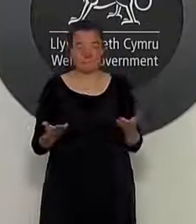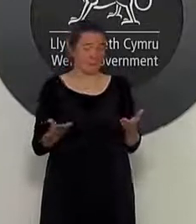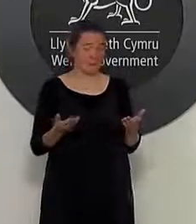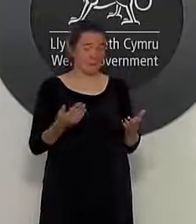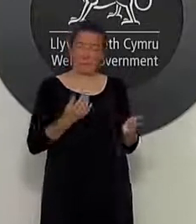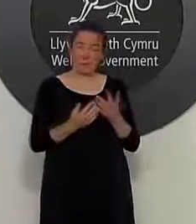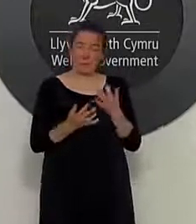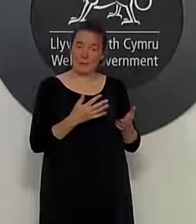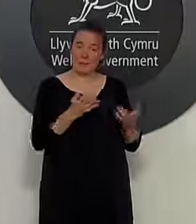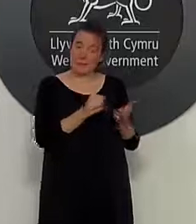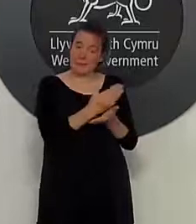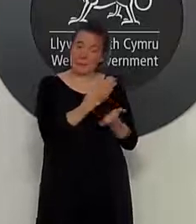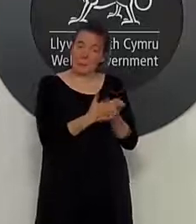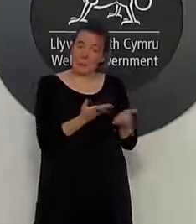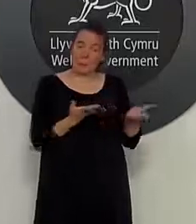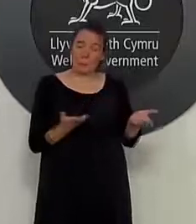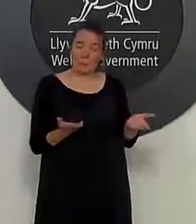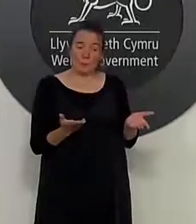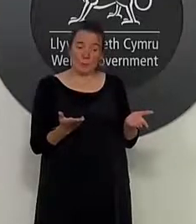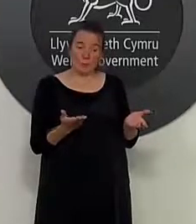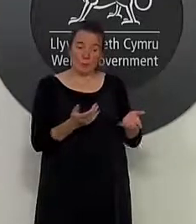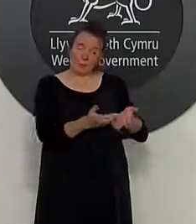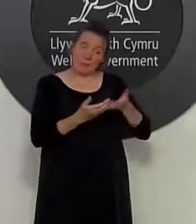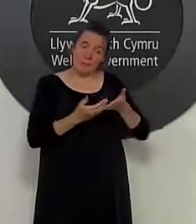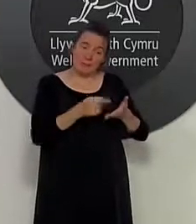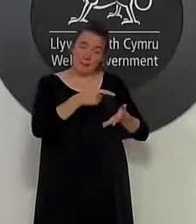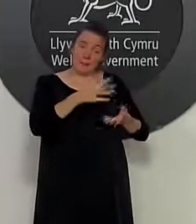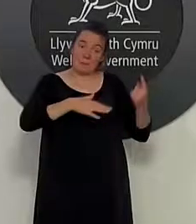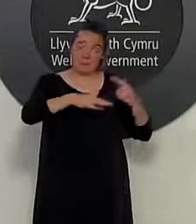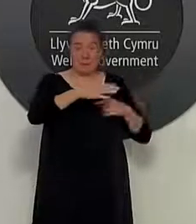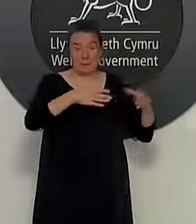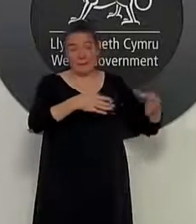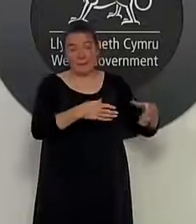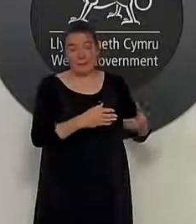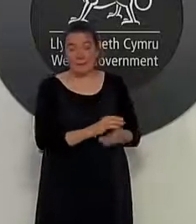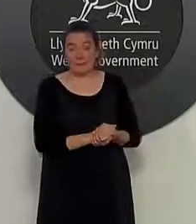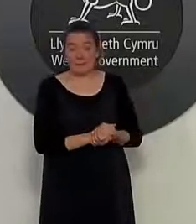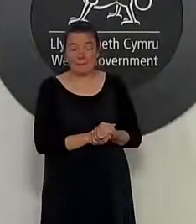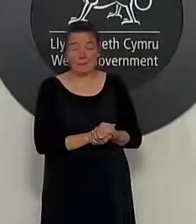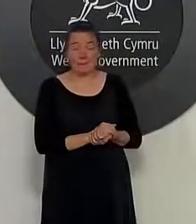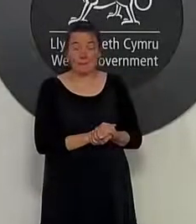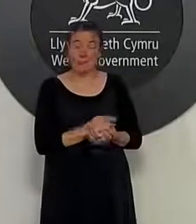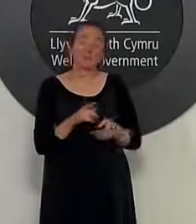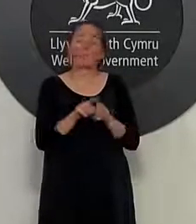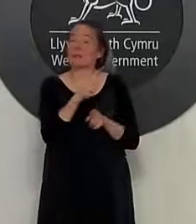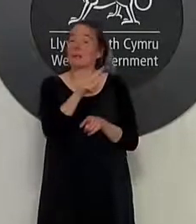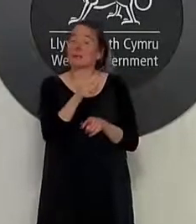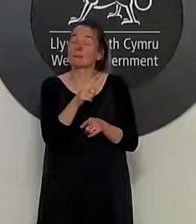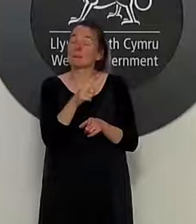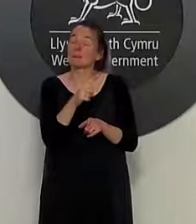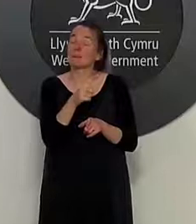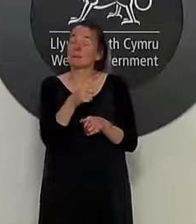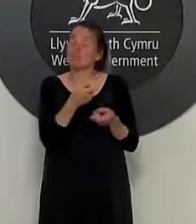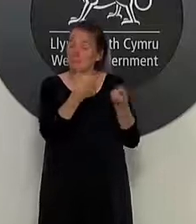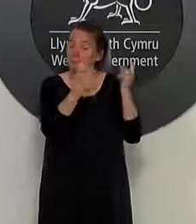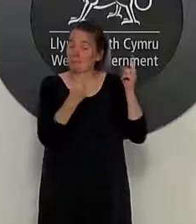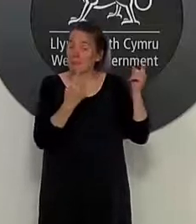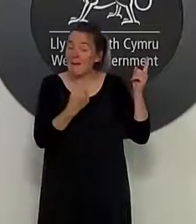to sustain and protect those communities. Otherwise, as the First Minister said,